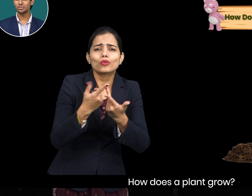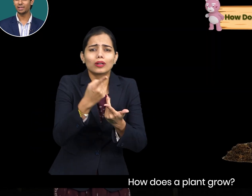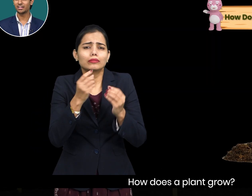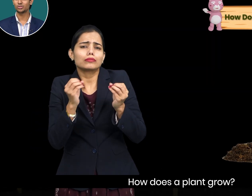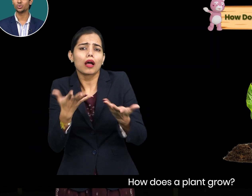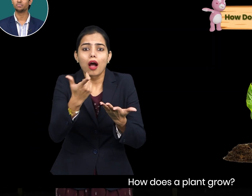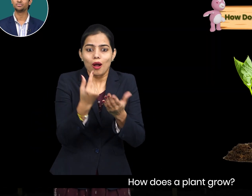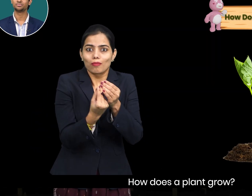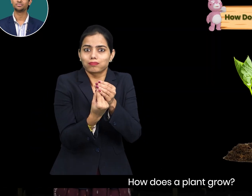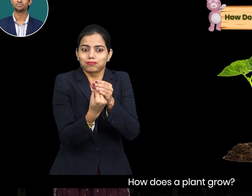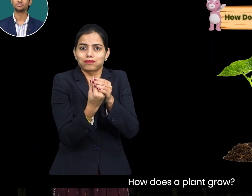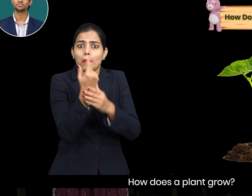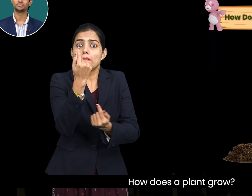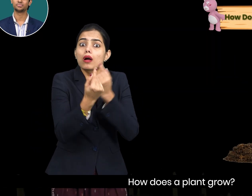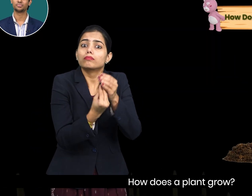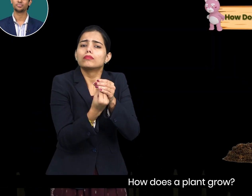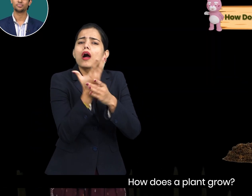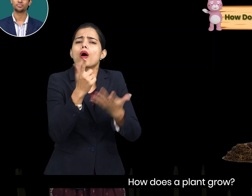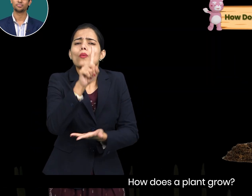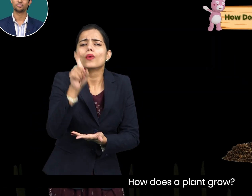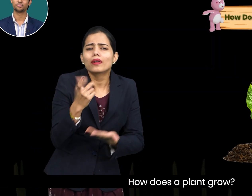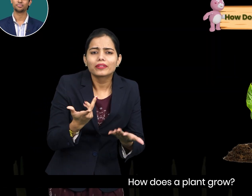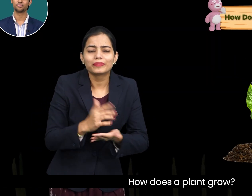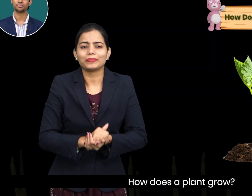How does a plant grow?